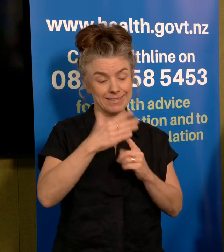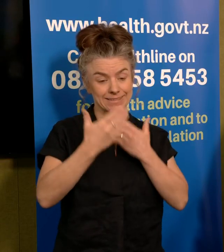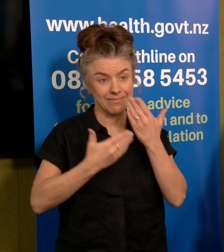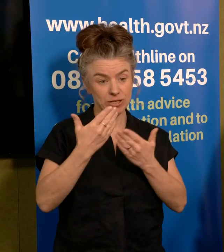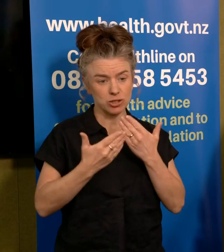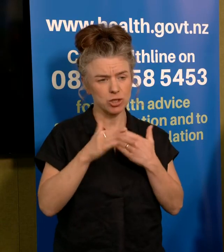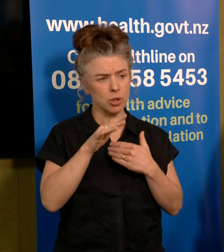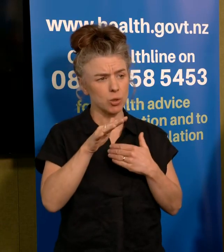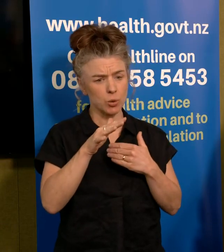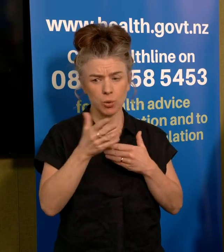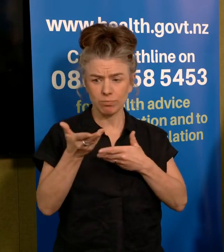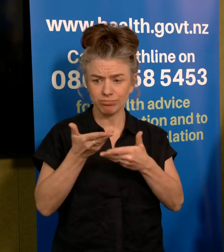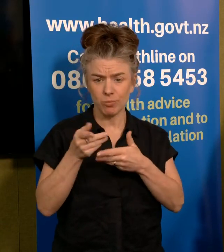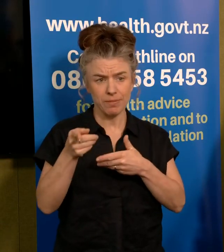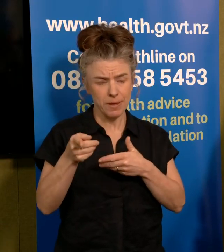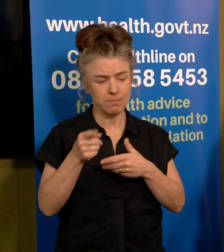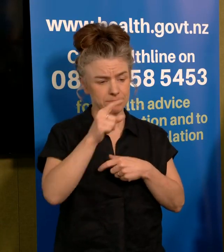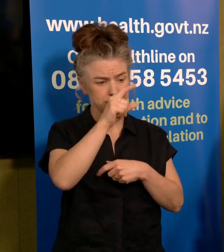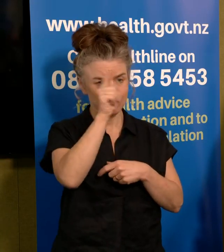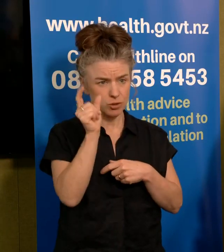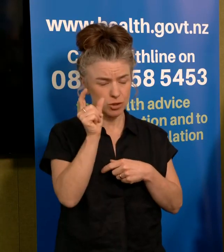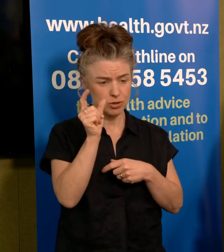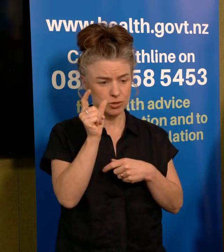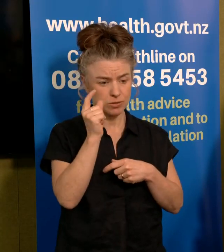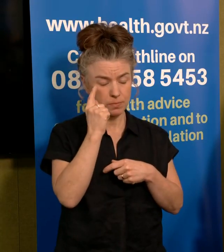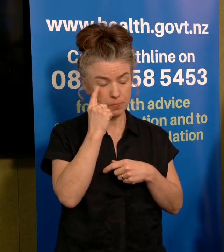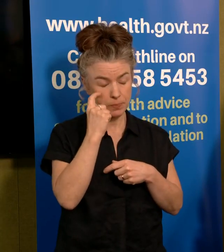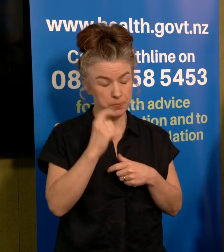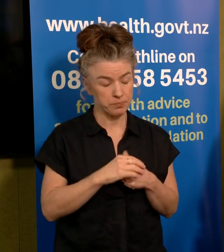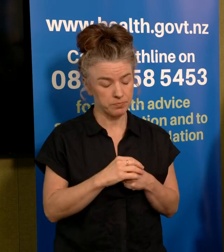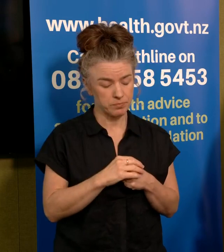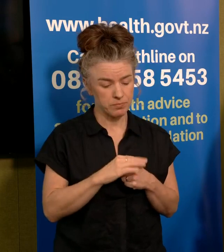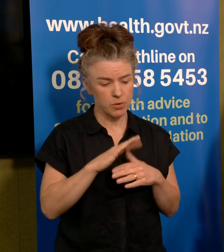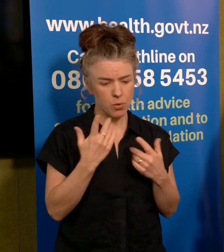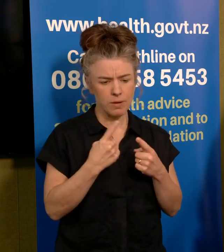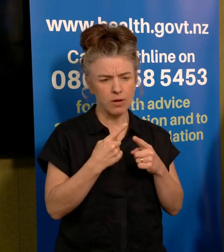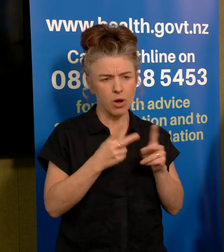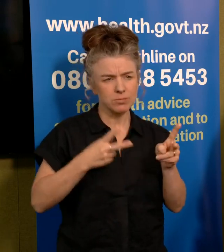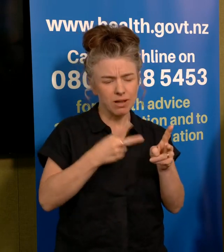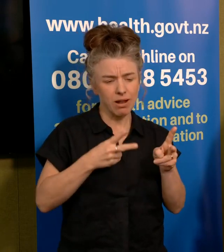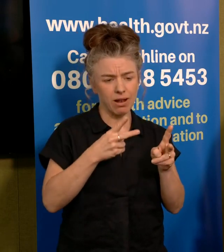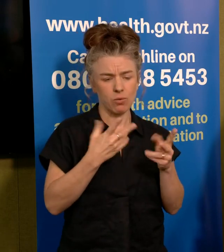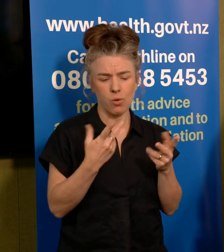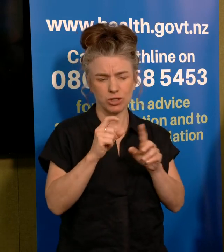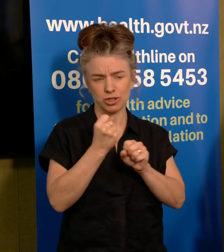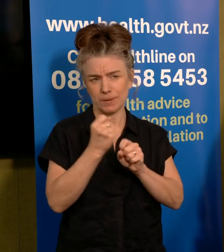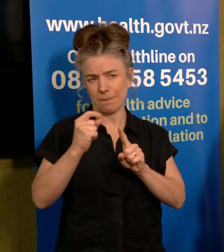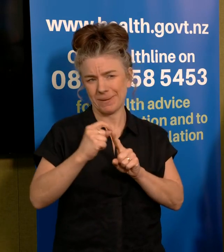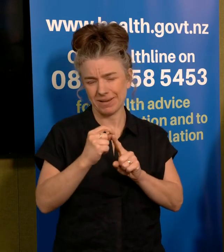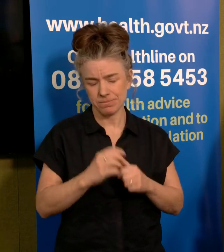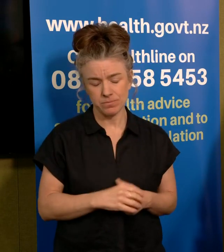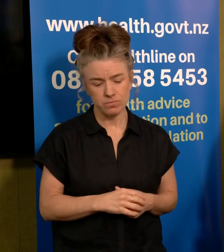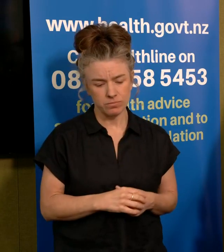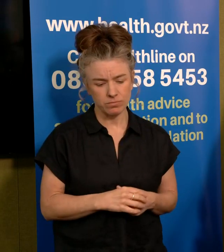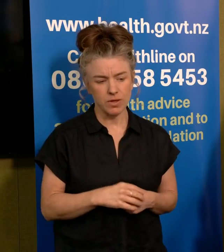primary care physician or an emergency department physician through the health services. They would have